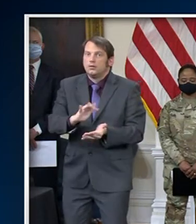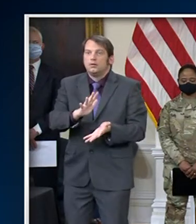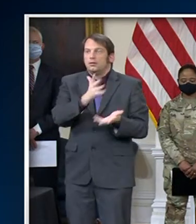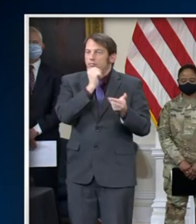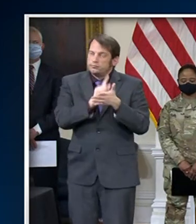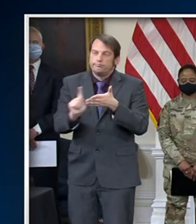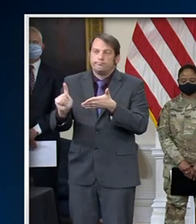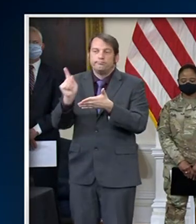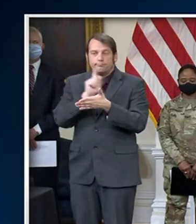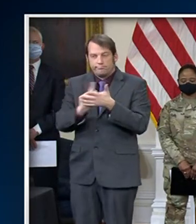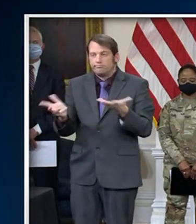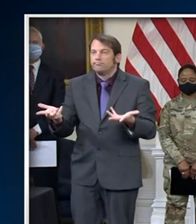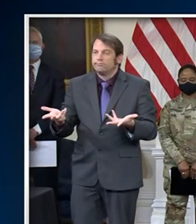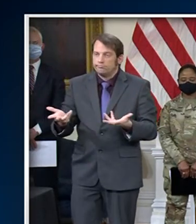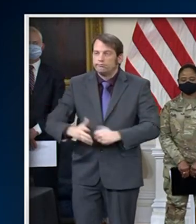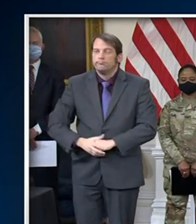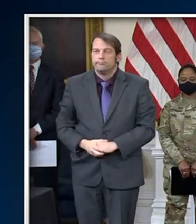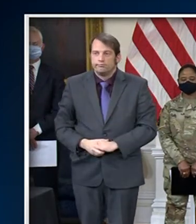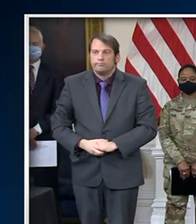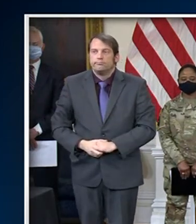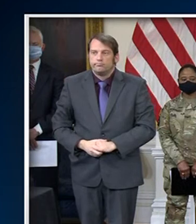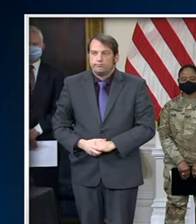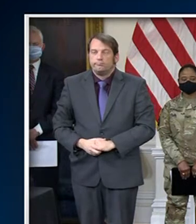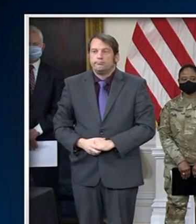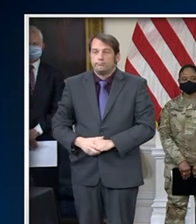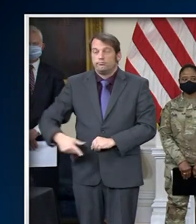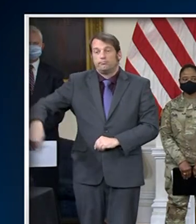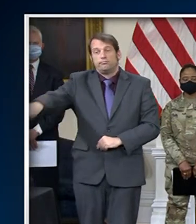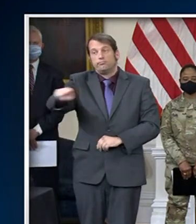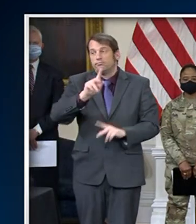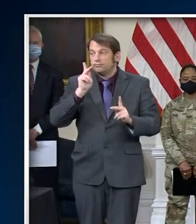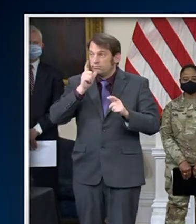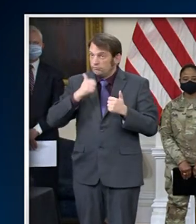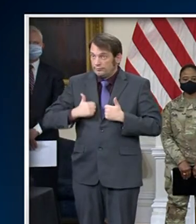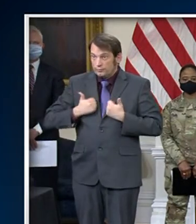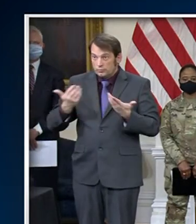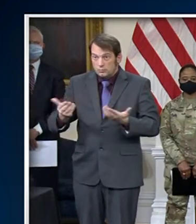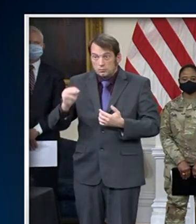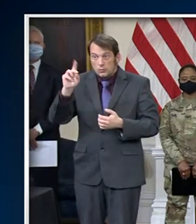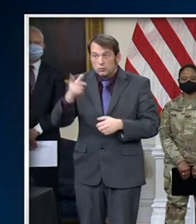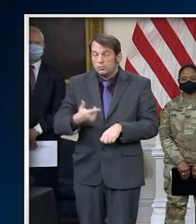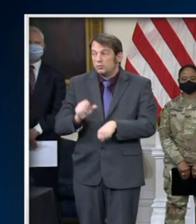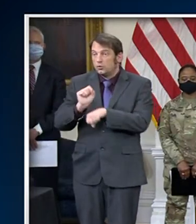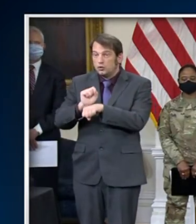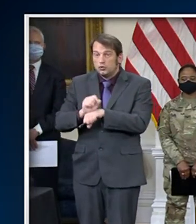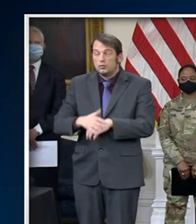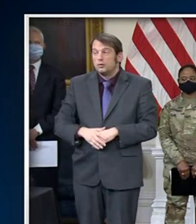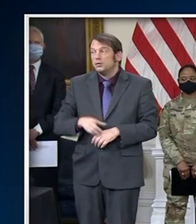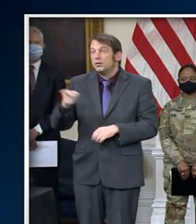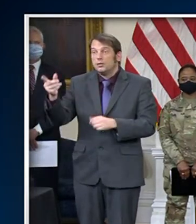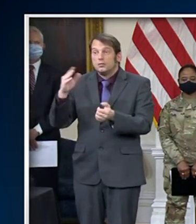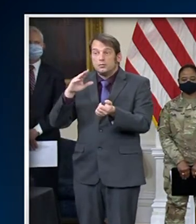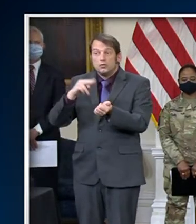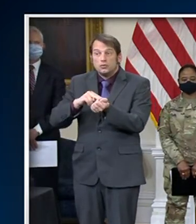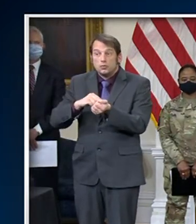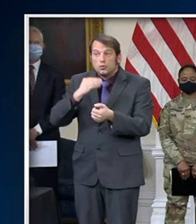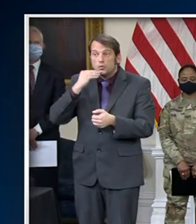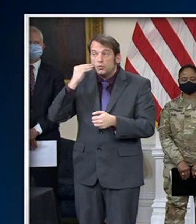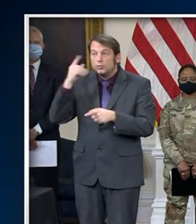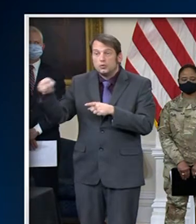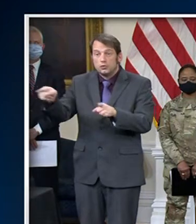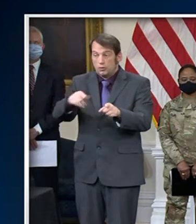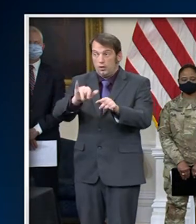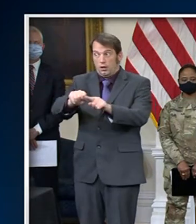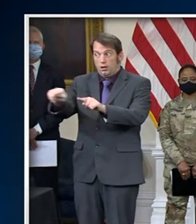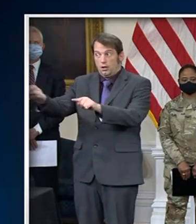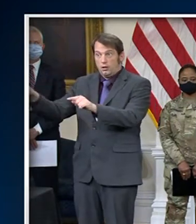Everyone who lives or works in a Maryland nursing home has been offered a vaccine.